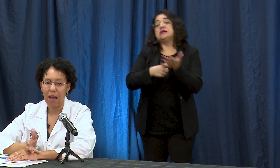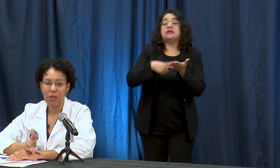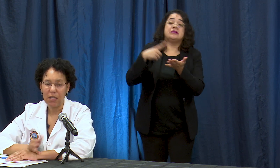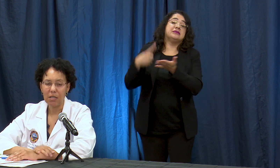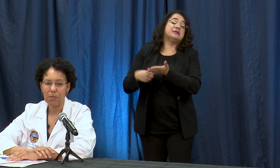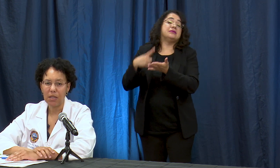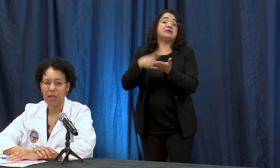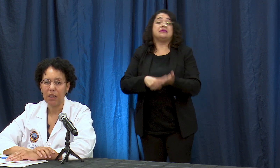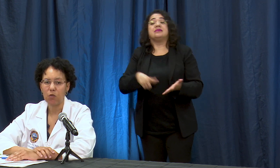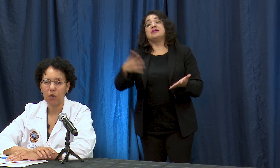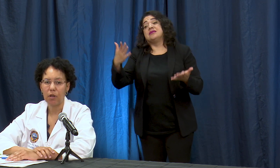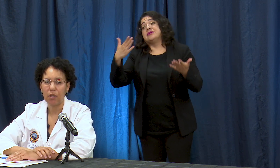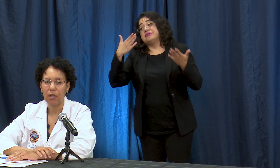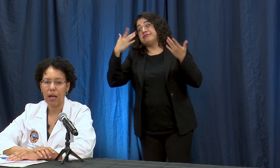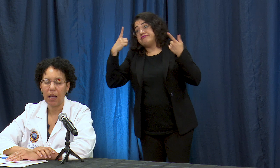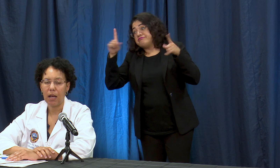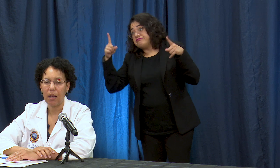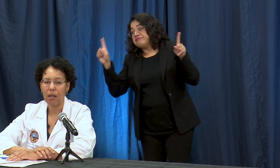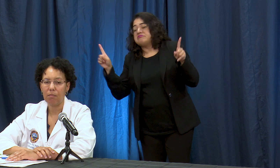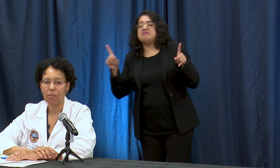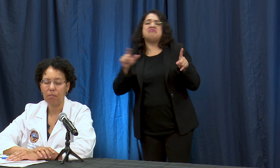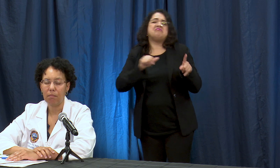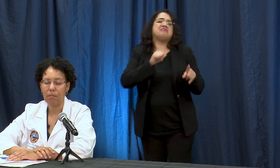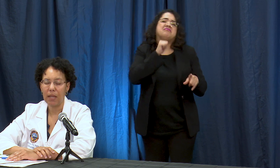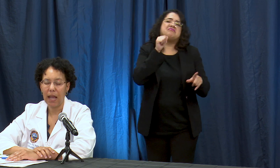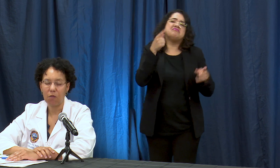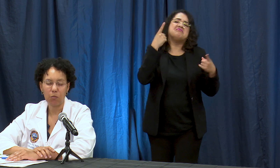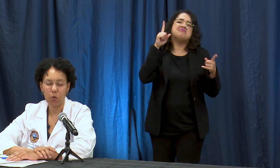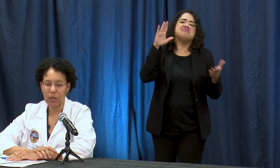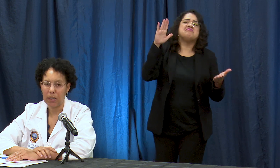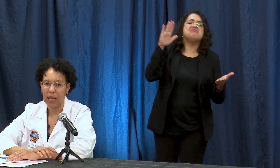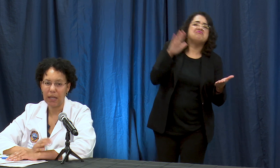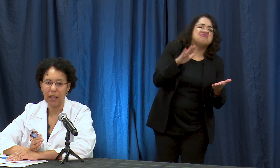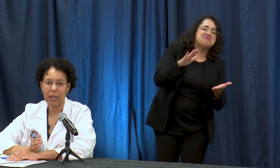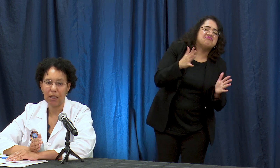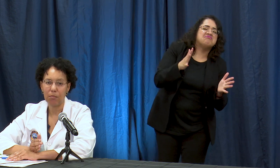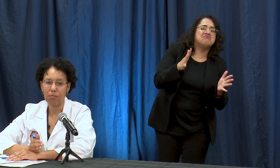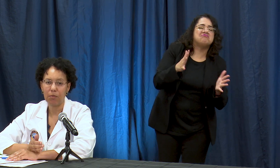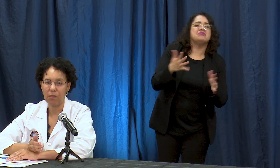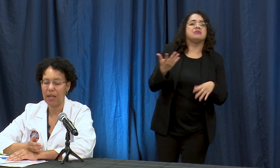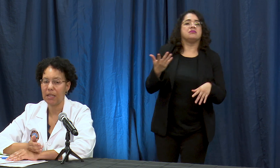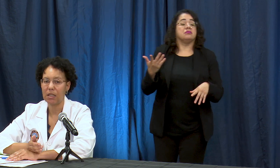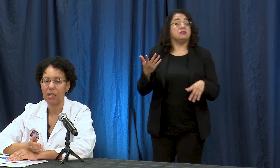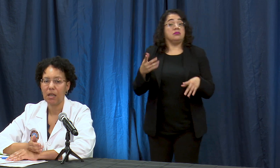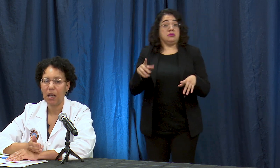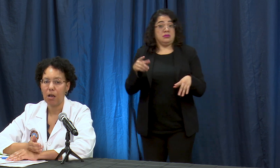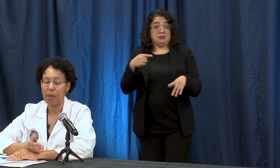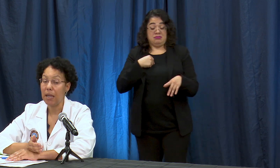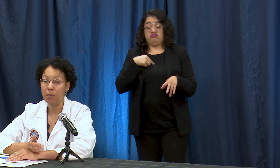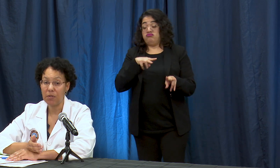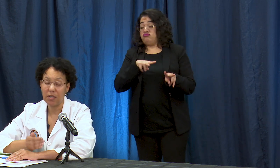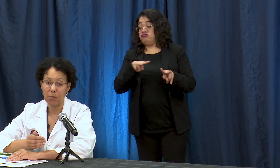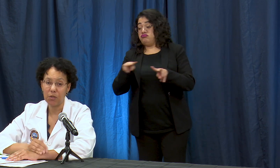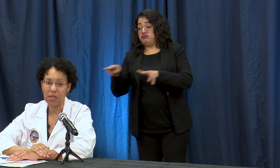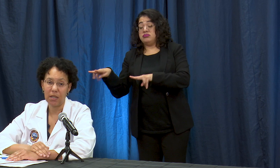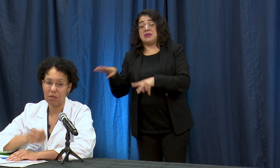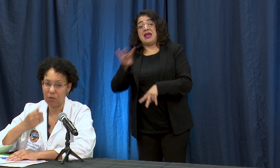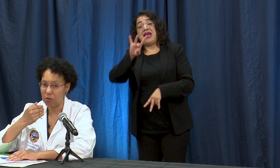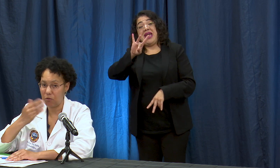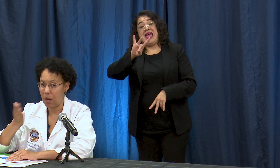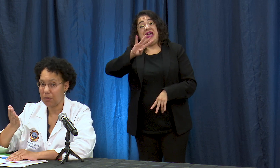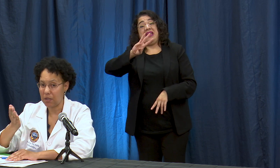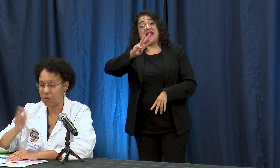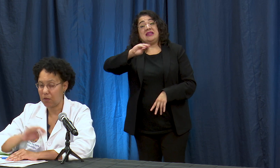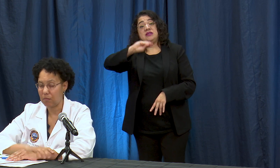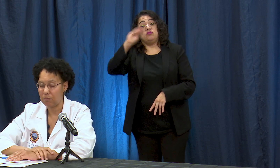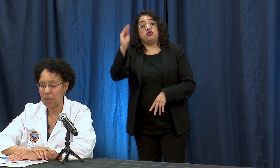I have seen some studies where they have reported that it can prevent 86% of